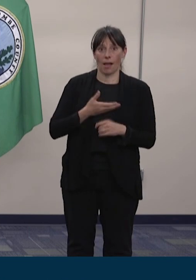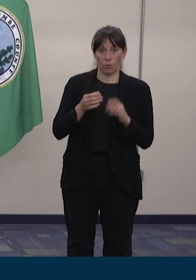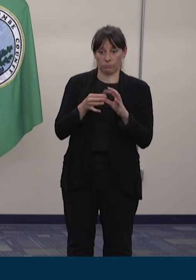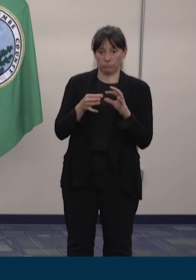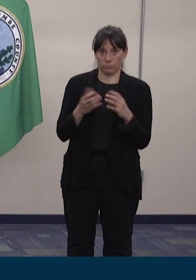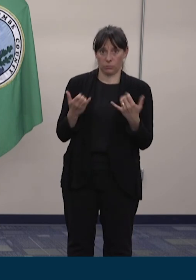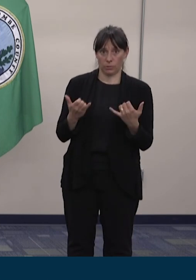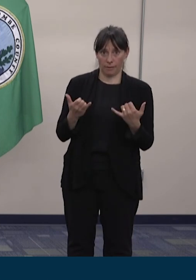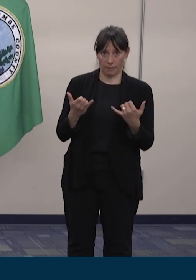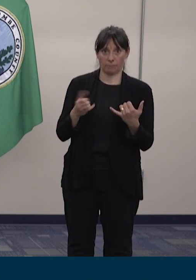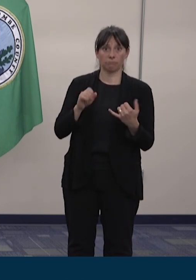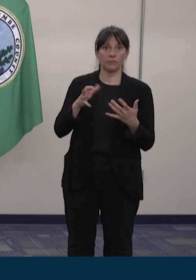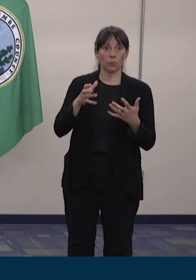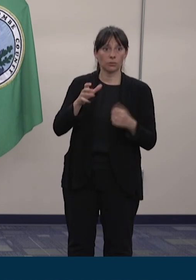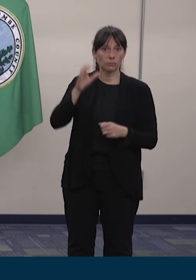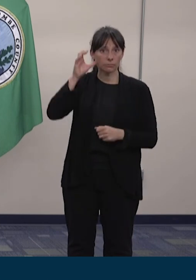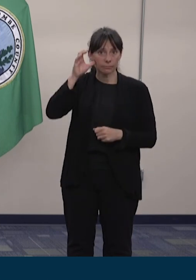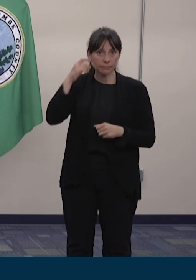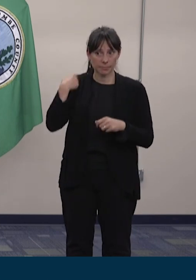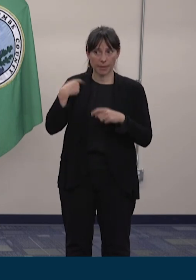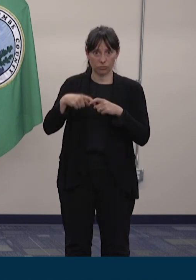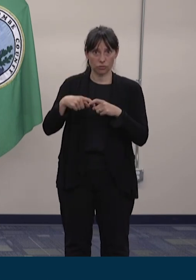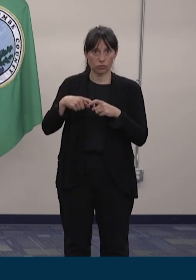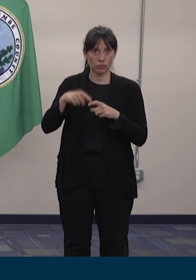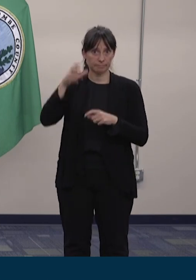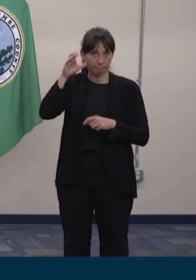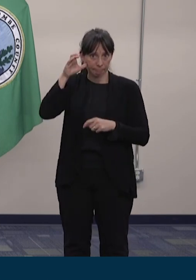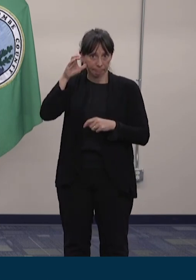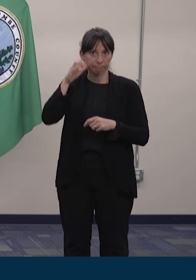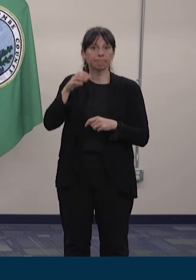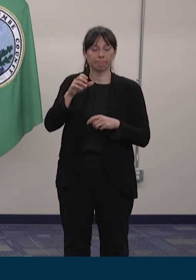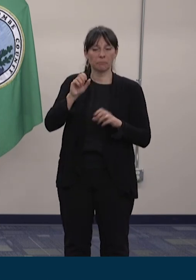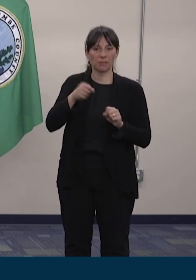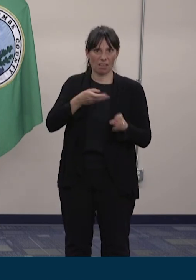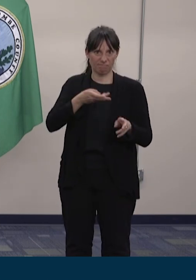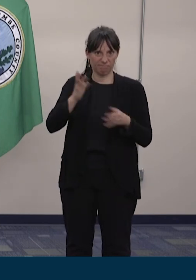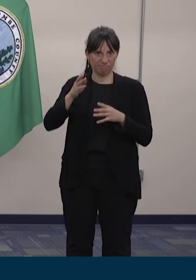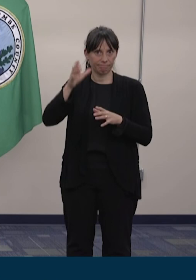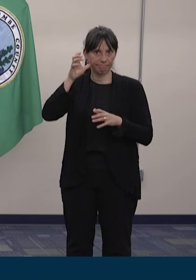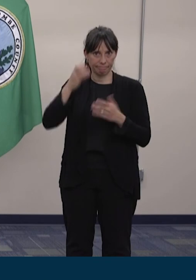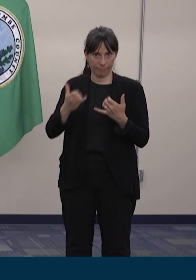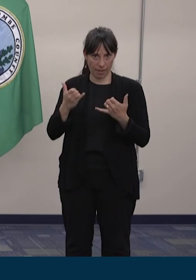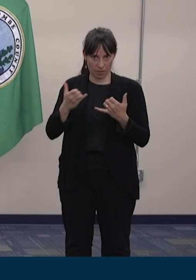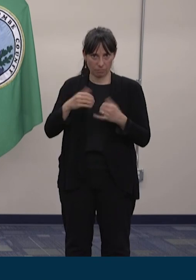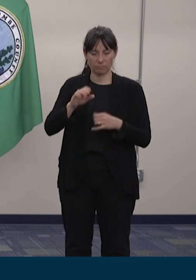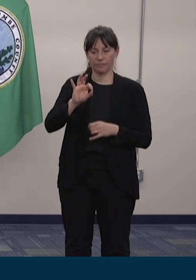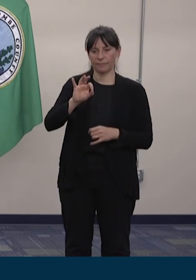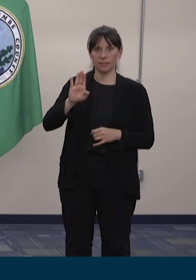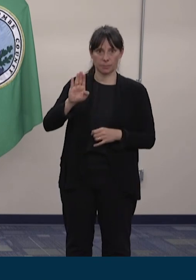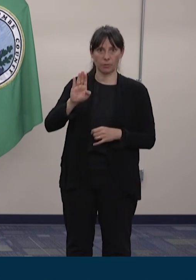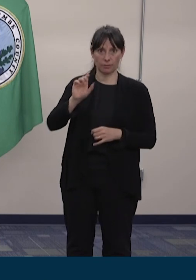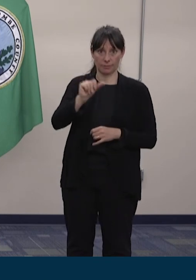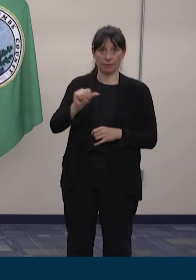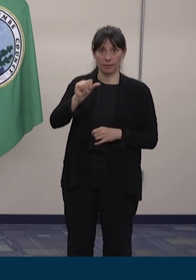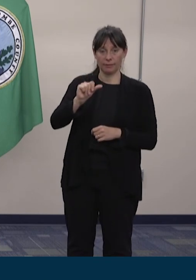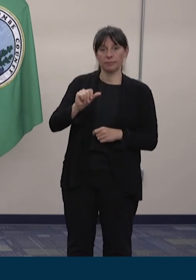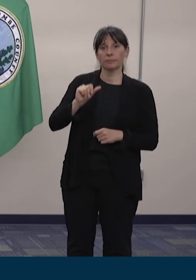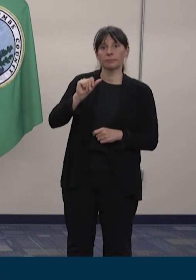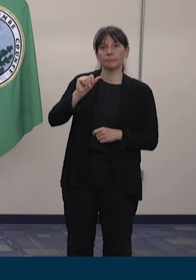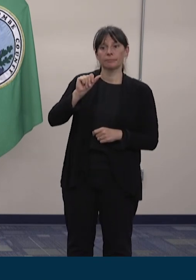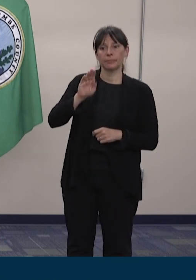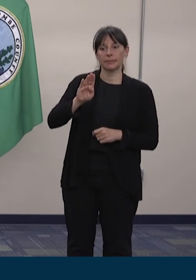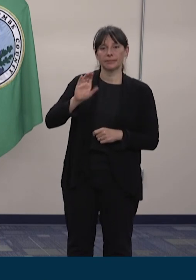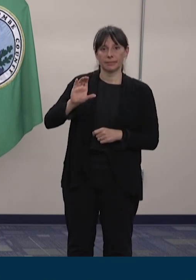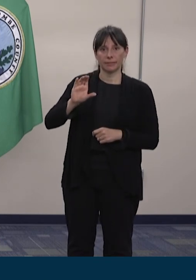on the español Buncombe County en Health and la Human página de Services Facebook Facebook de page, Servicios and that can be de found Salud on y Servicios Facebook Humanos del Condado de at Buncombe,